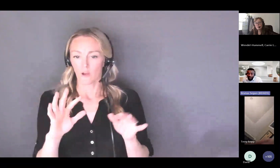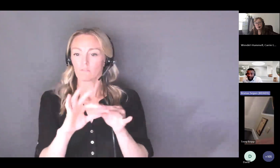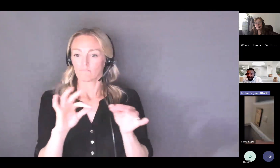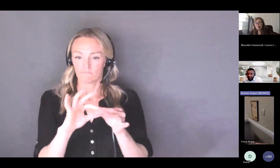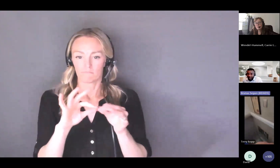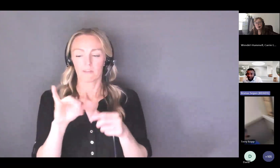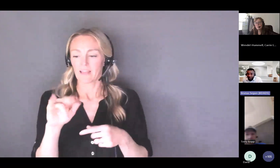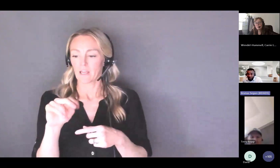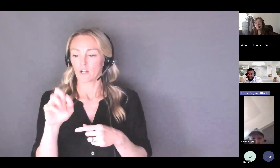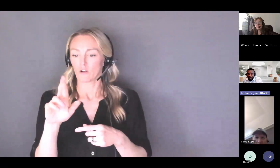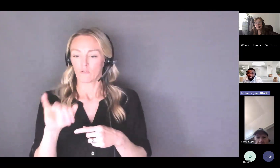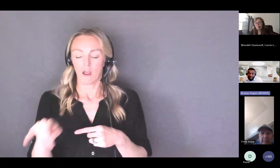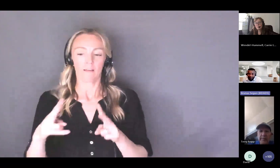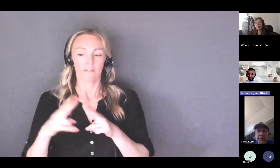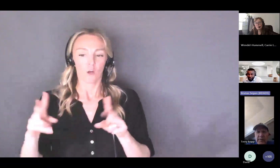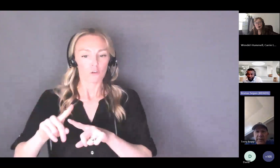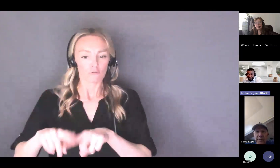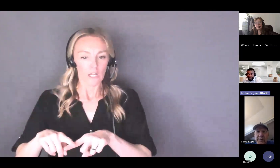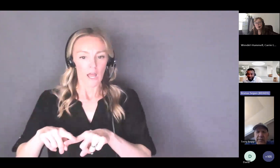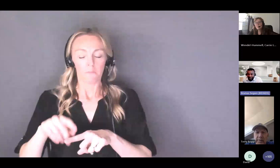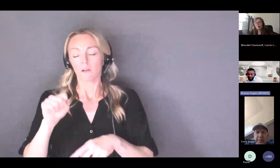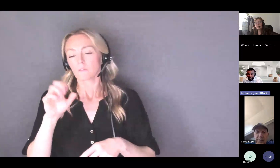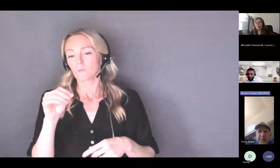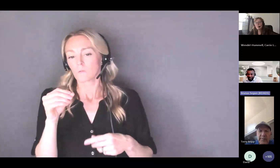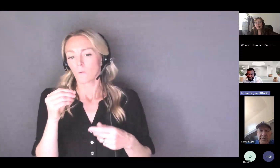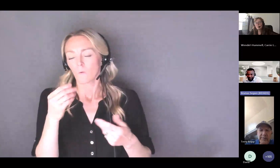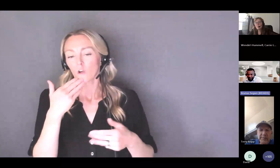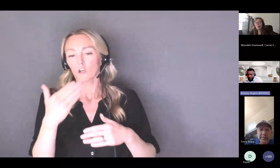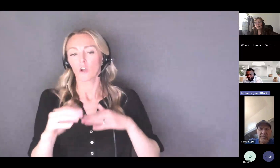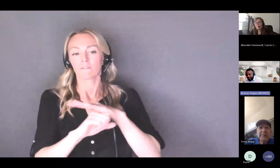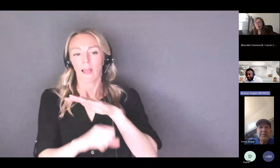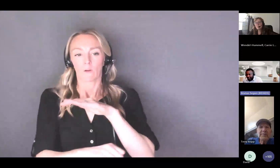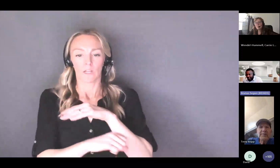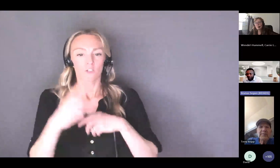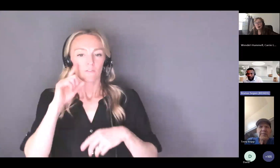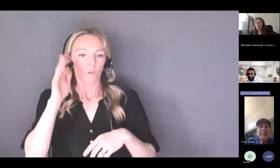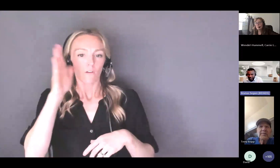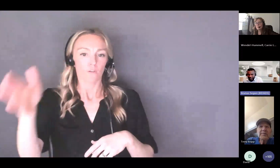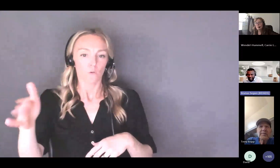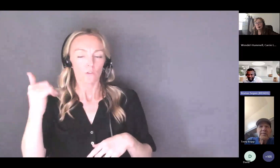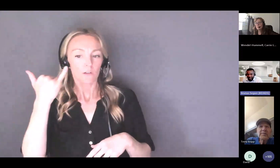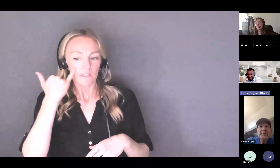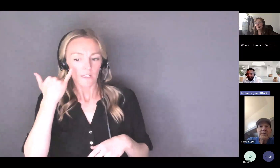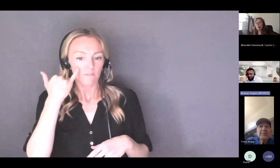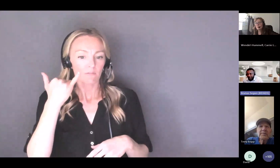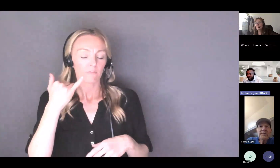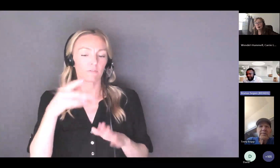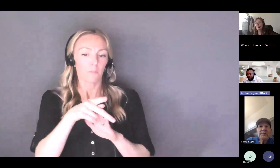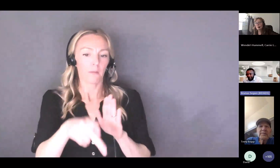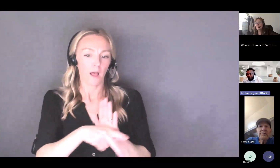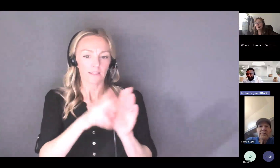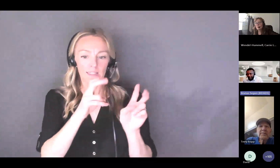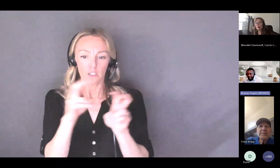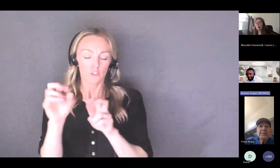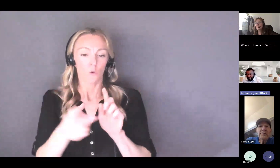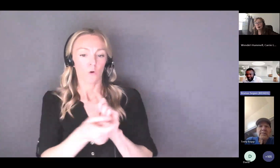well. So gives us a good ground in the future should there be a policy shift that encourages that